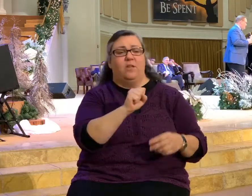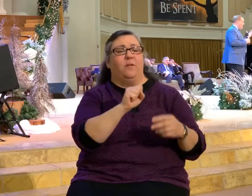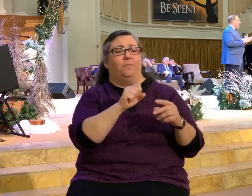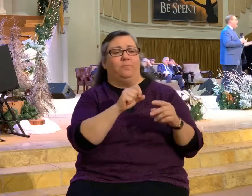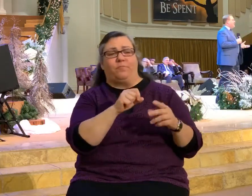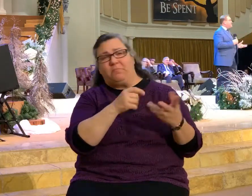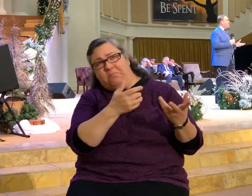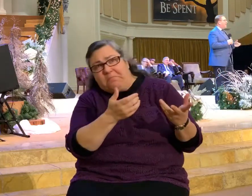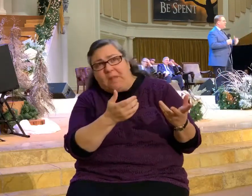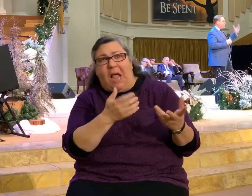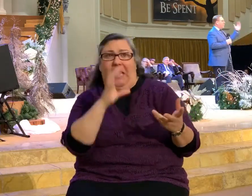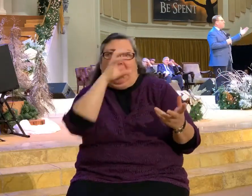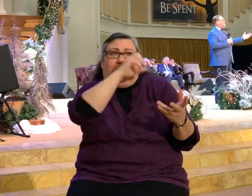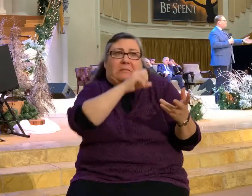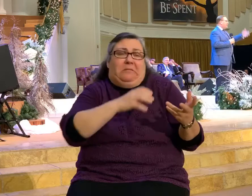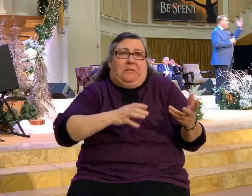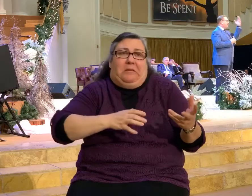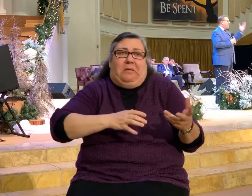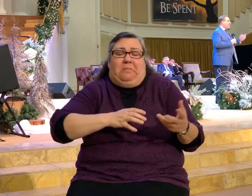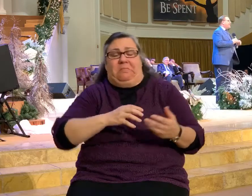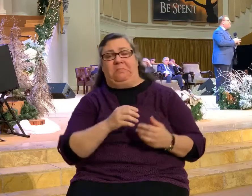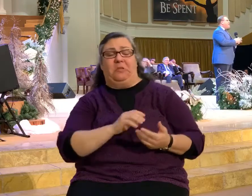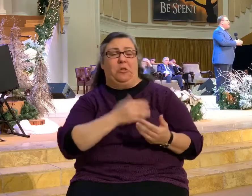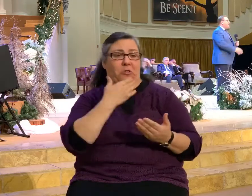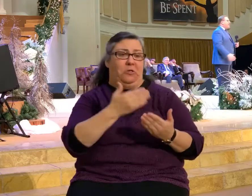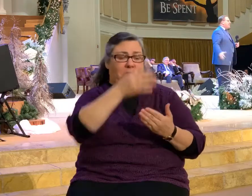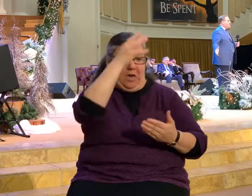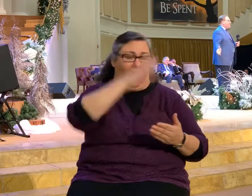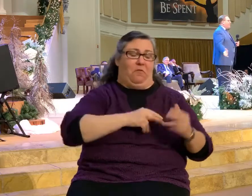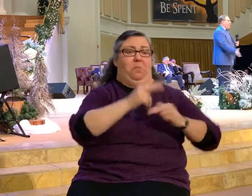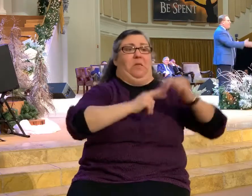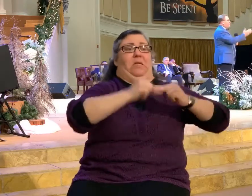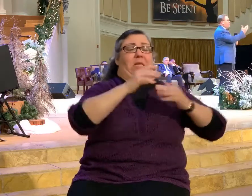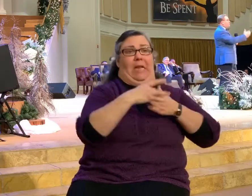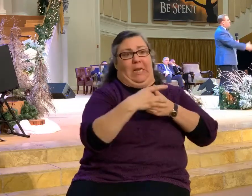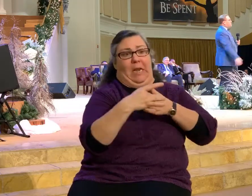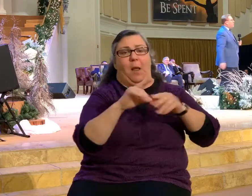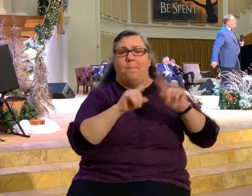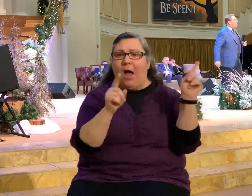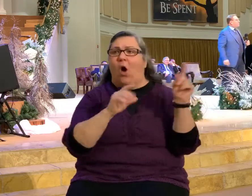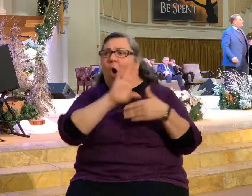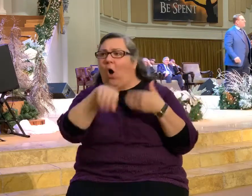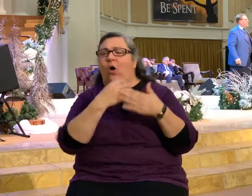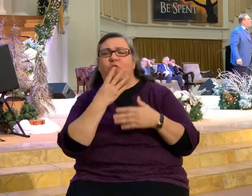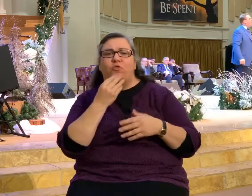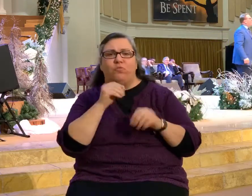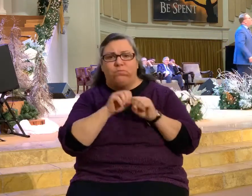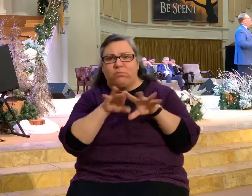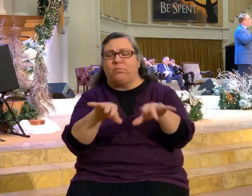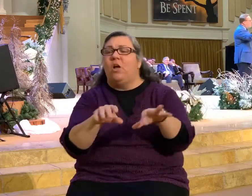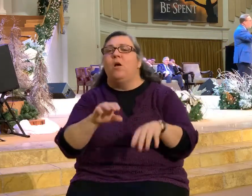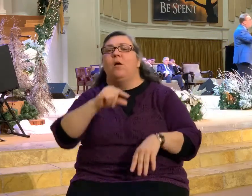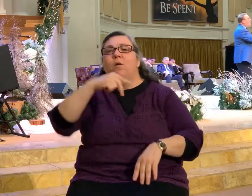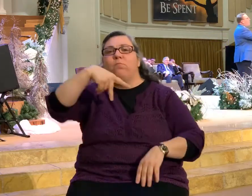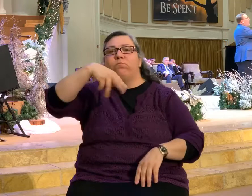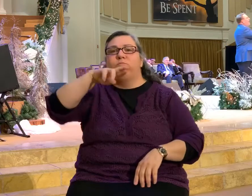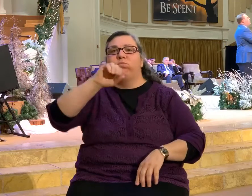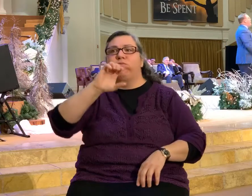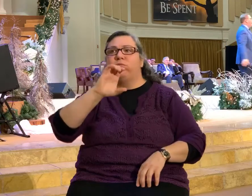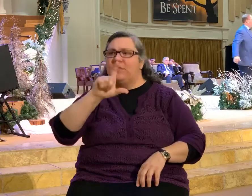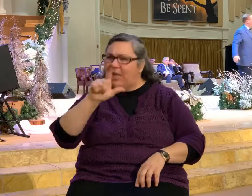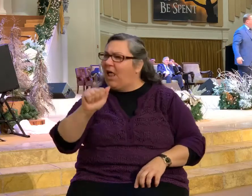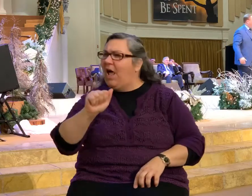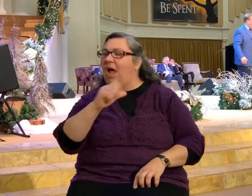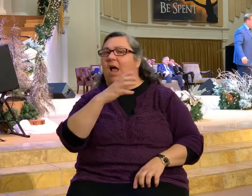pretty decent guy, yes, as far as building and leading, but he expelled all the Jews. And so Priscilla and Aquila, who were from Rome,